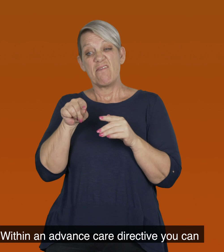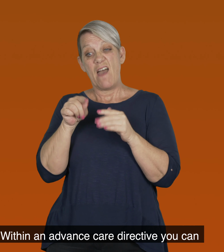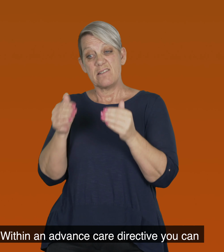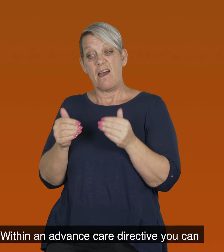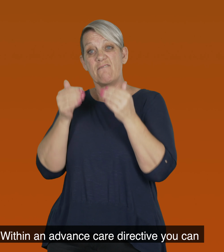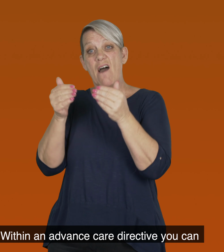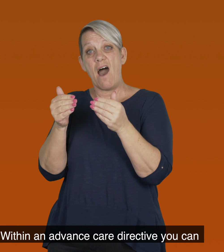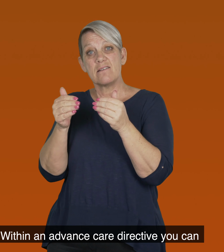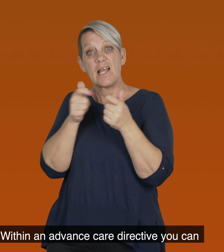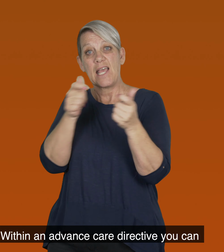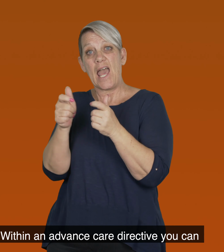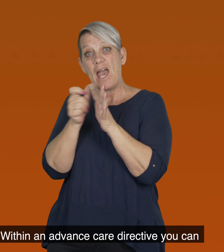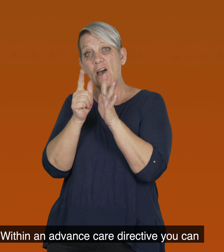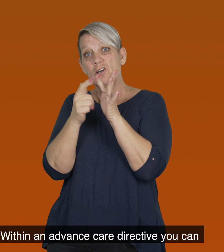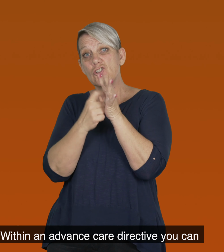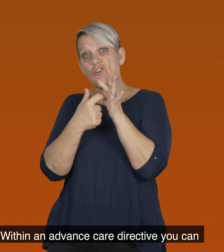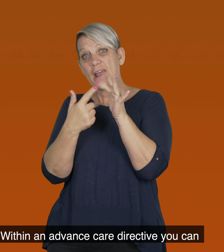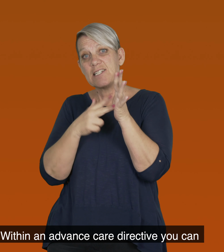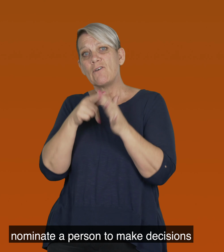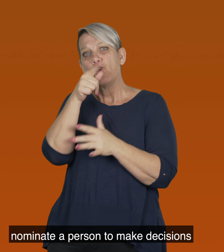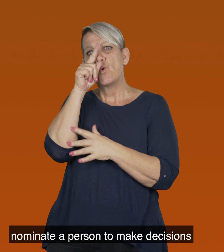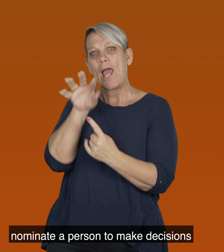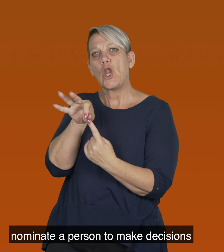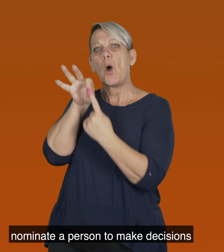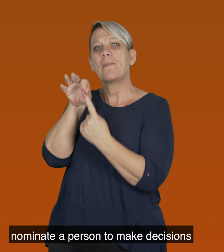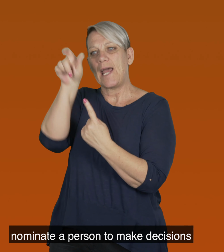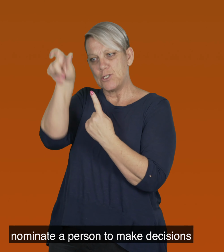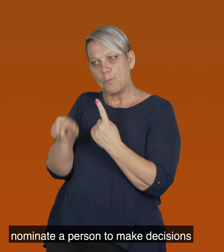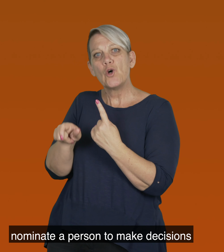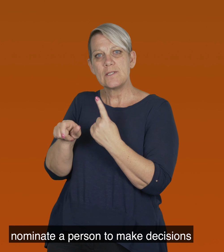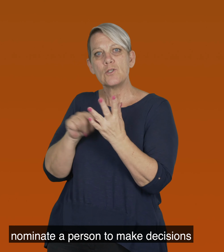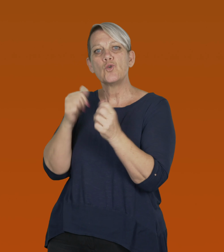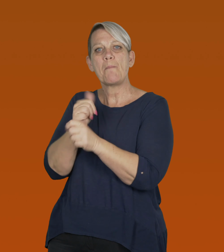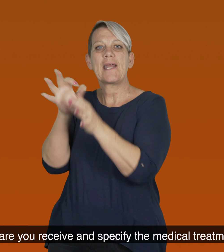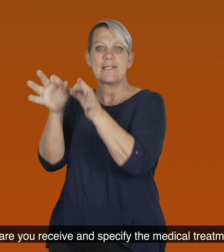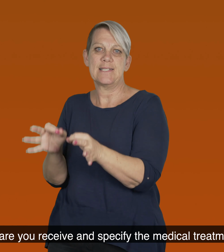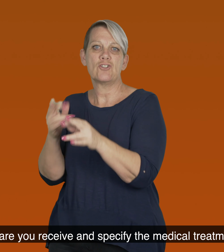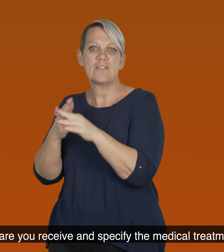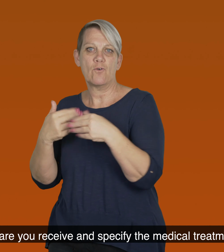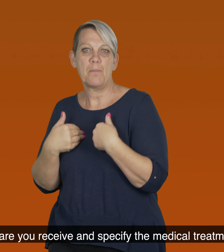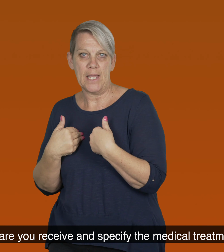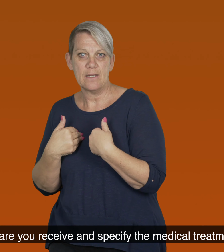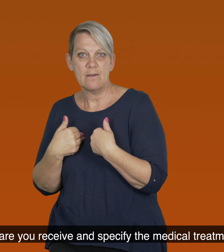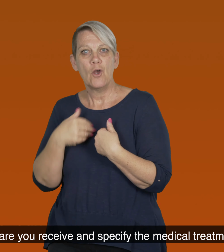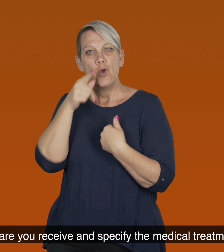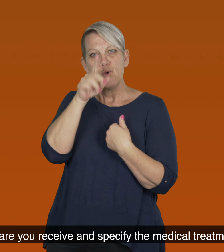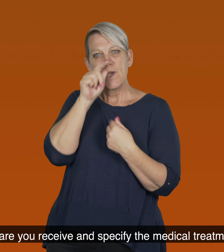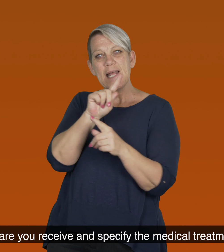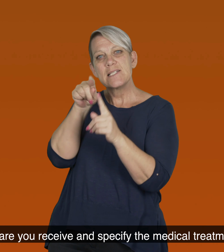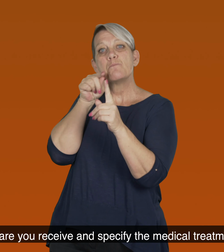Within an advanced care directive, you can nominate a person to make decisions on the care you receive and